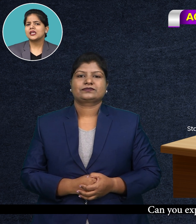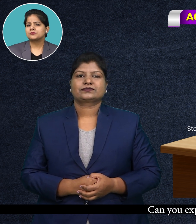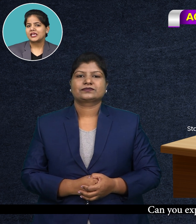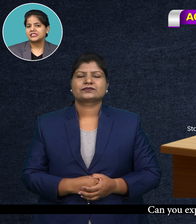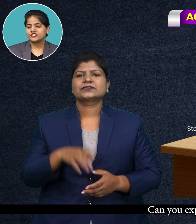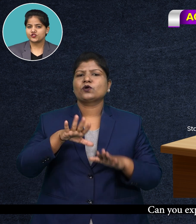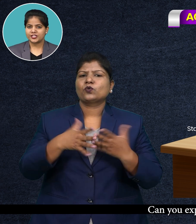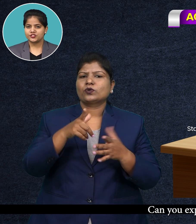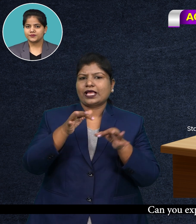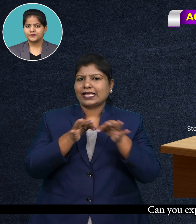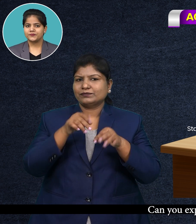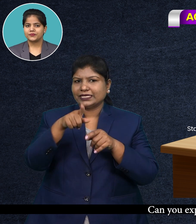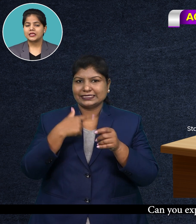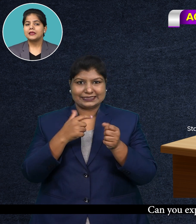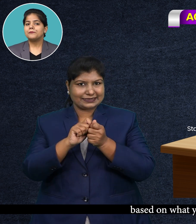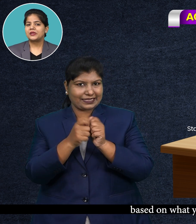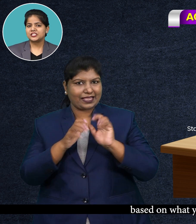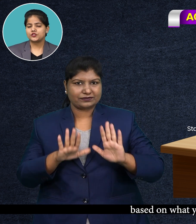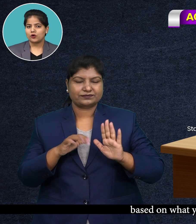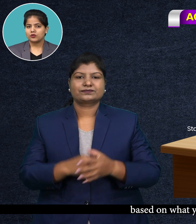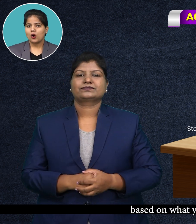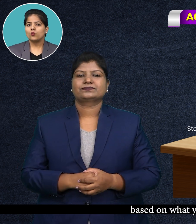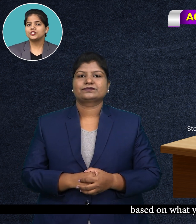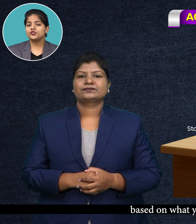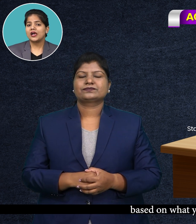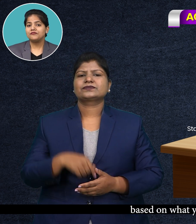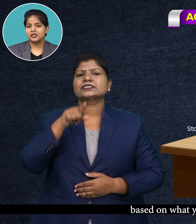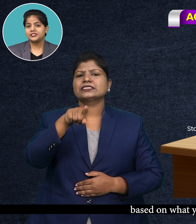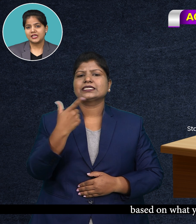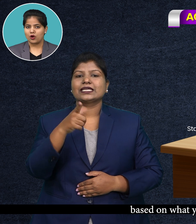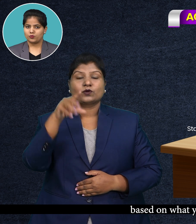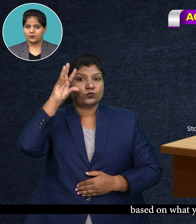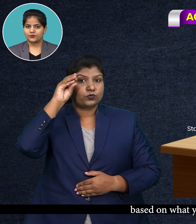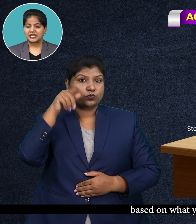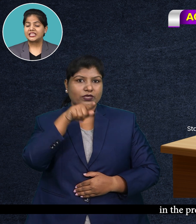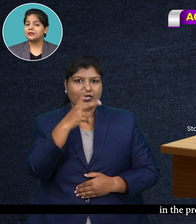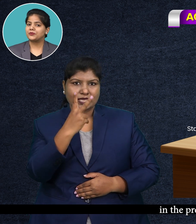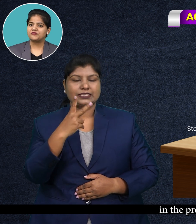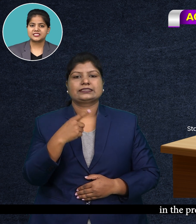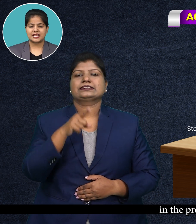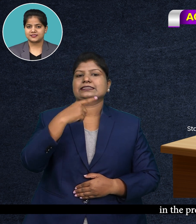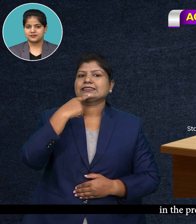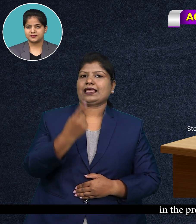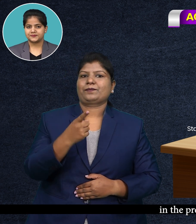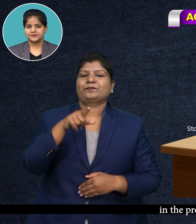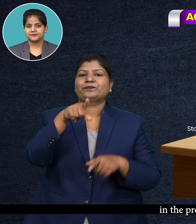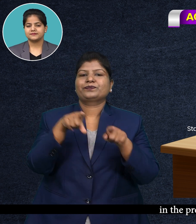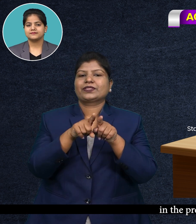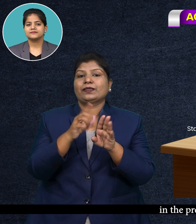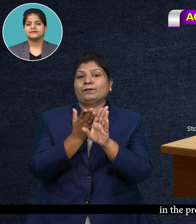Can you explain this change based on what you have learned now in the previous